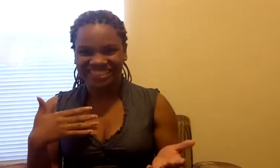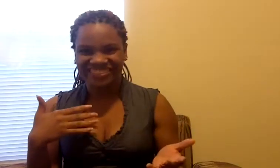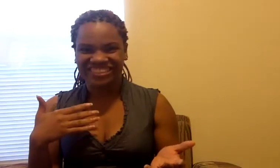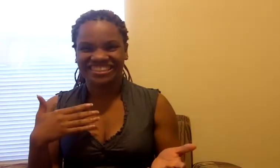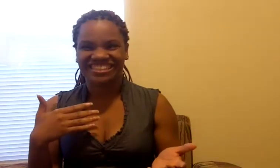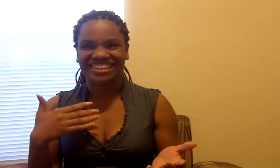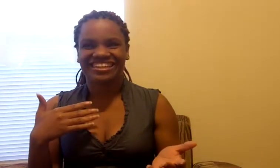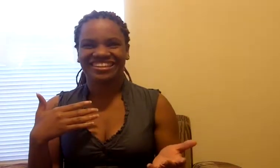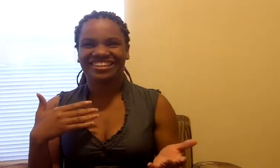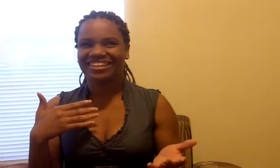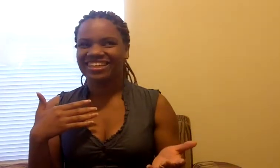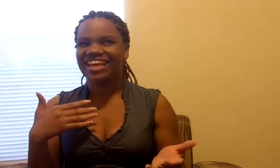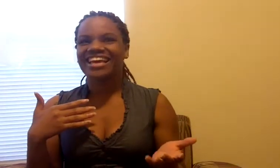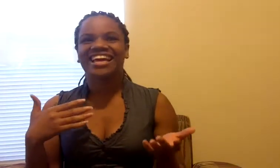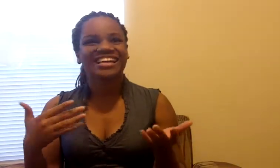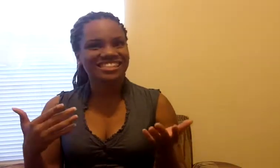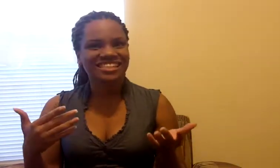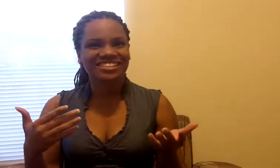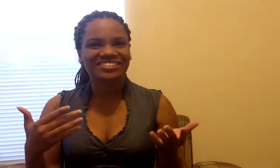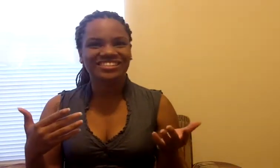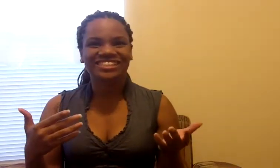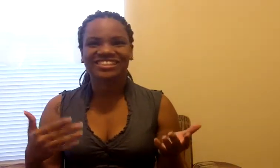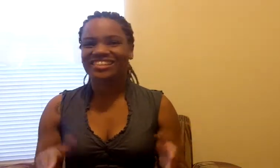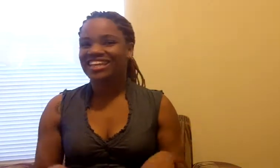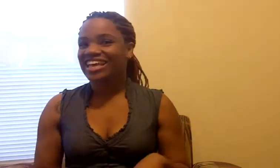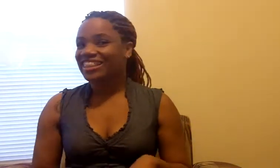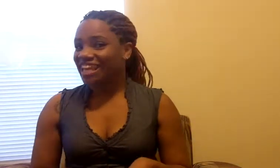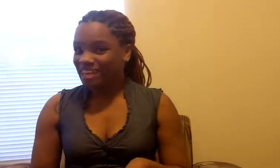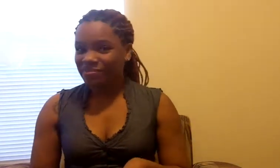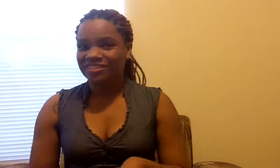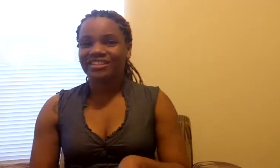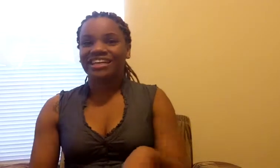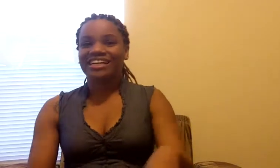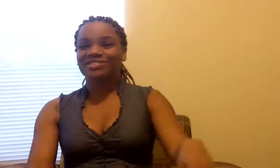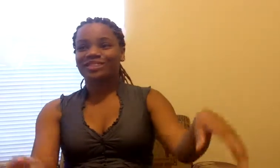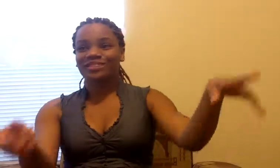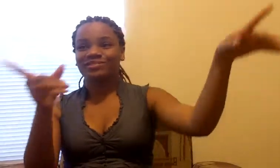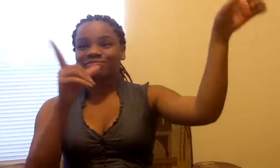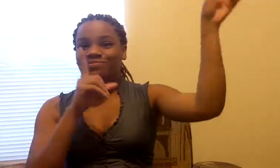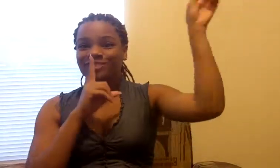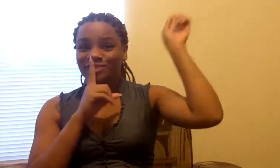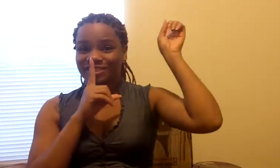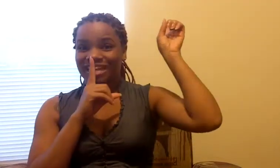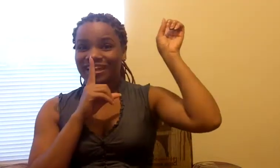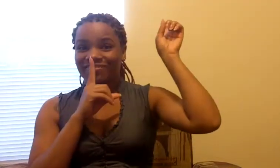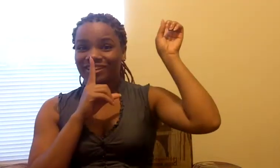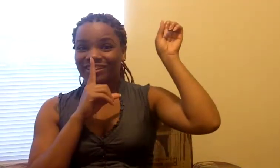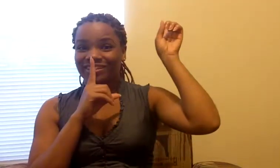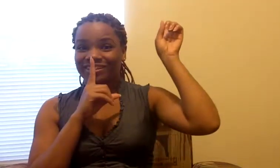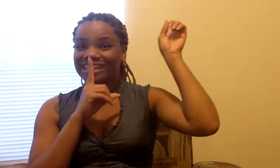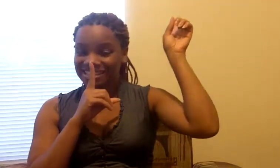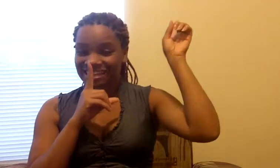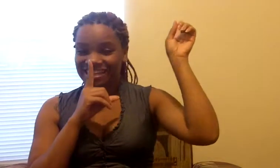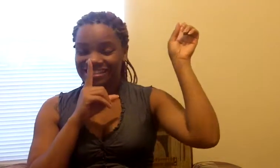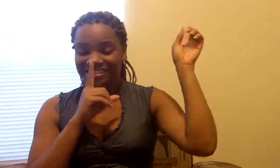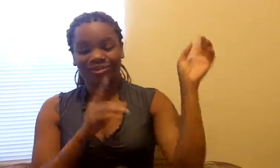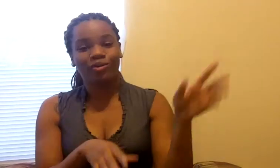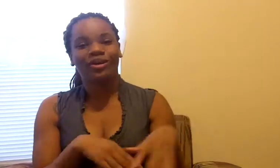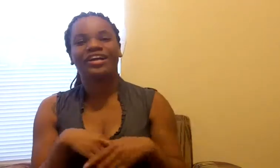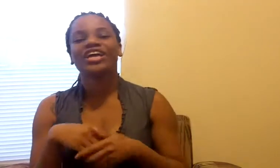signals, and it's like, hand signals is the elementary class where you use your silent finger. That's a hand signal. Or